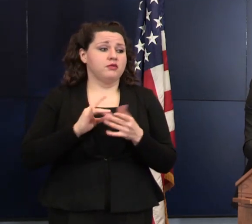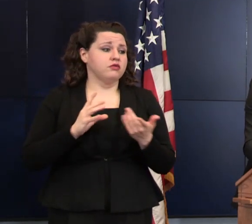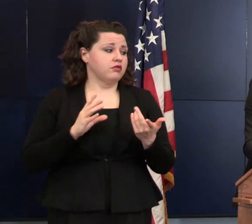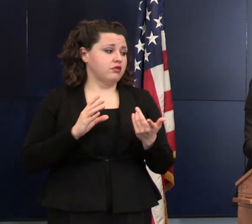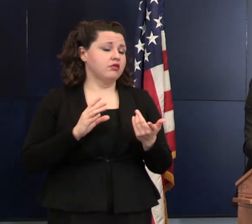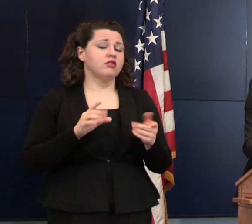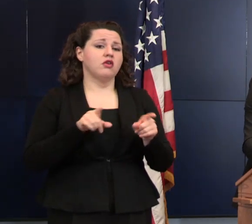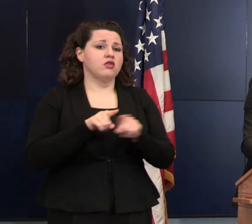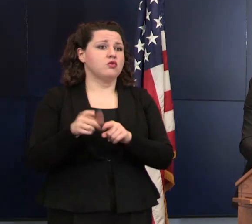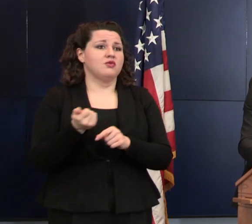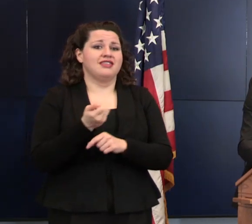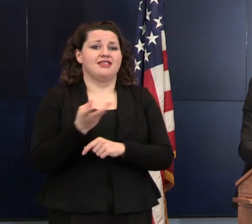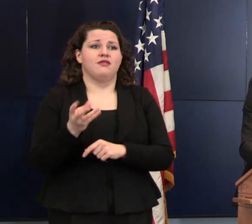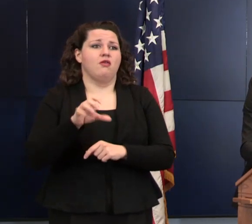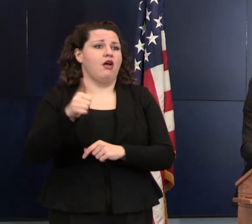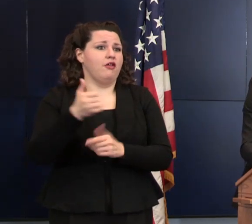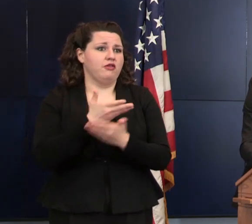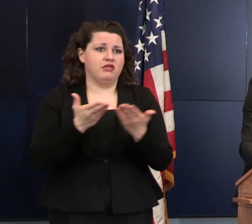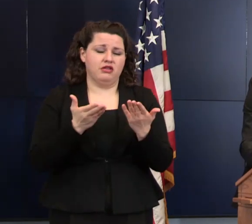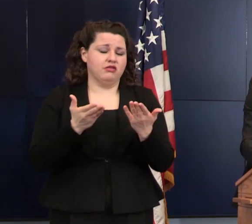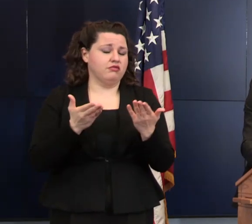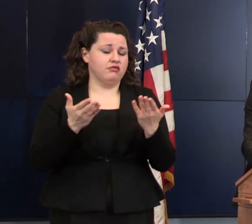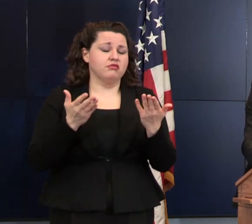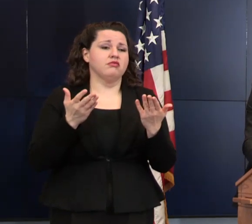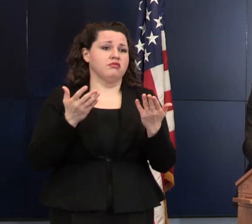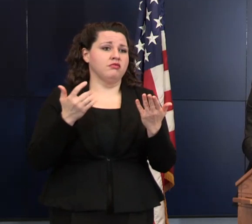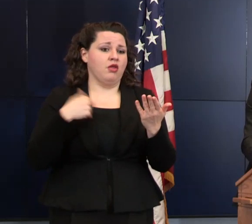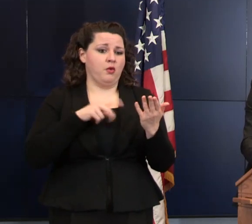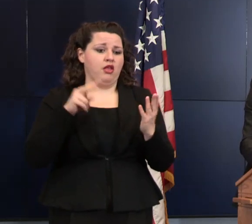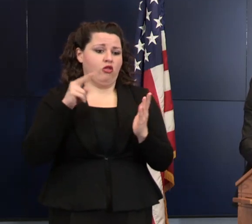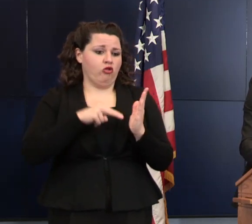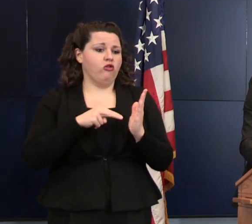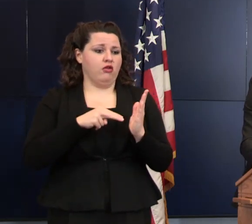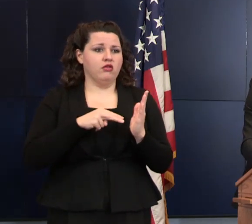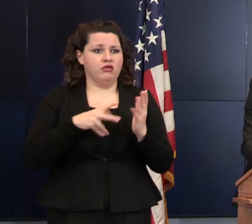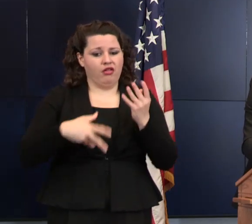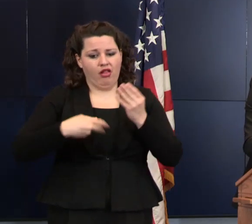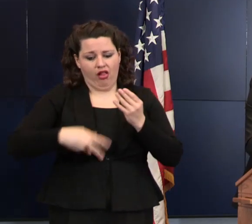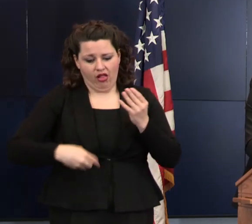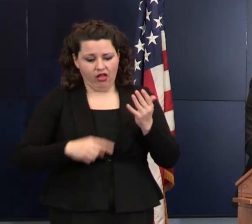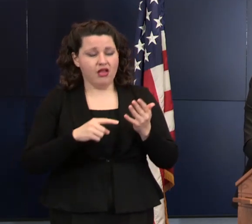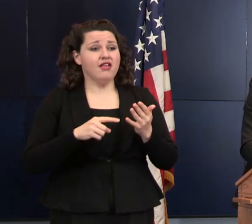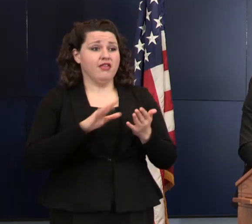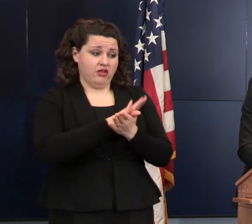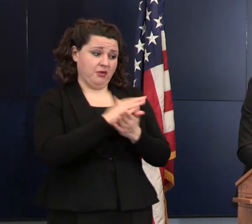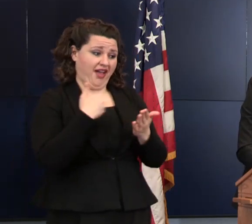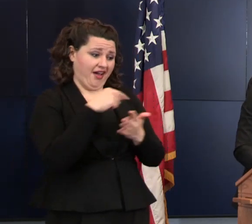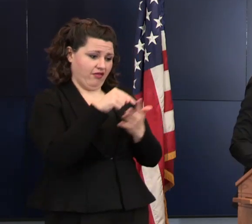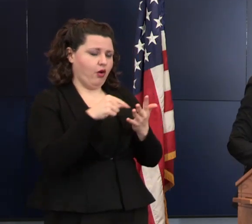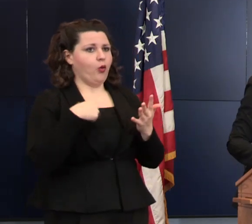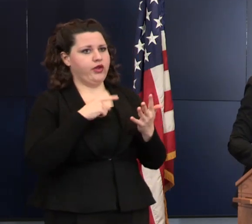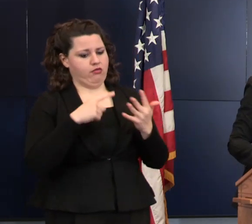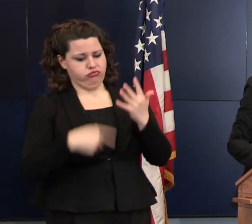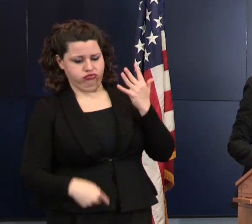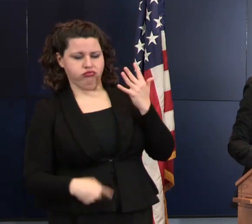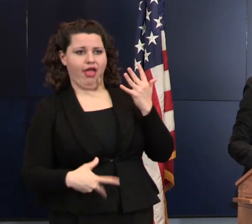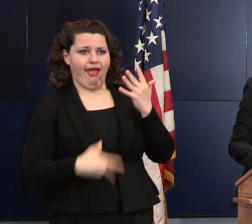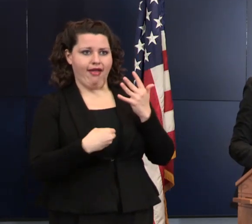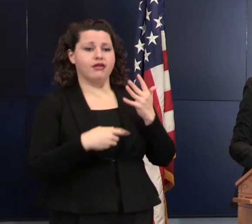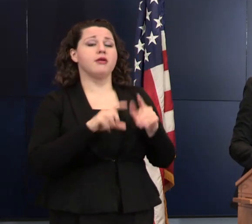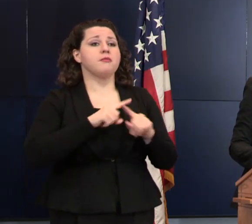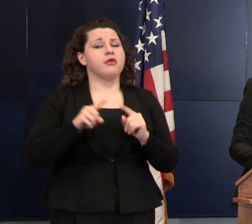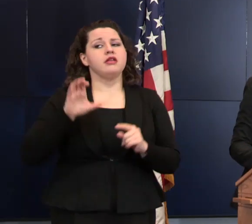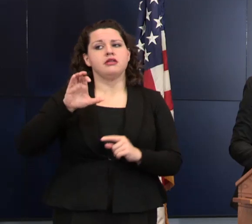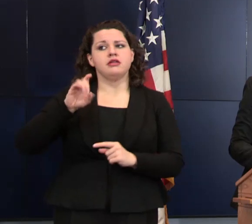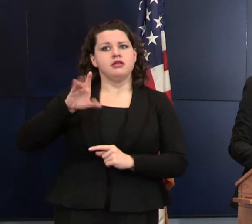are also a number of other things that we look at in addition to what has been articulated in the document, but a lot of that is based on things that the